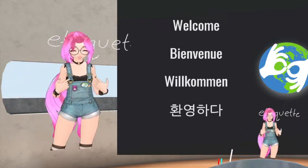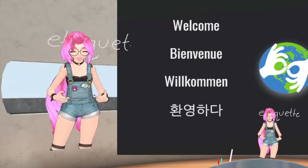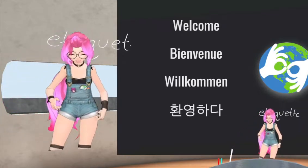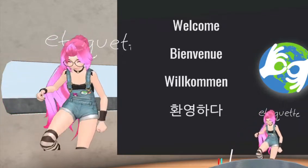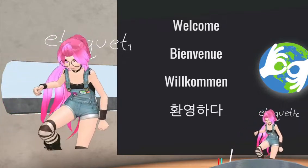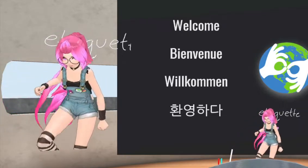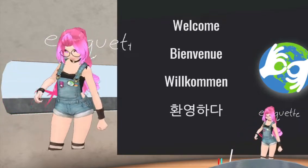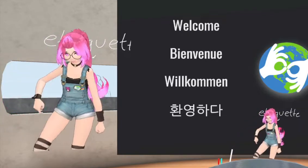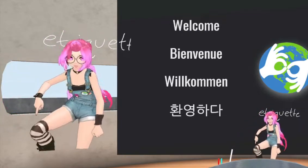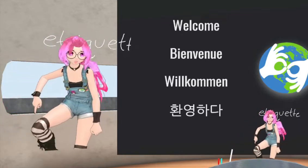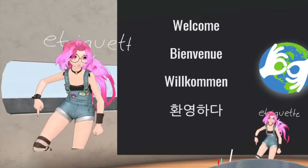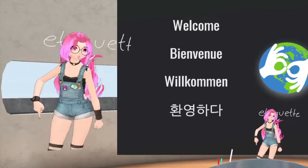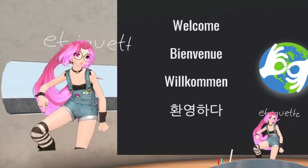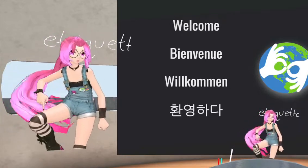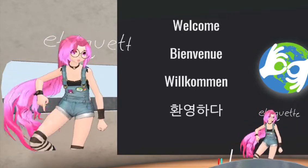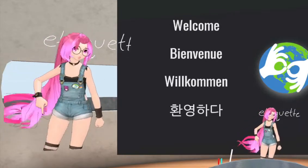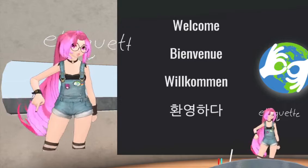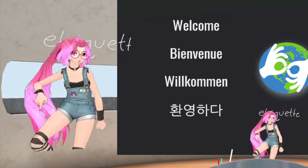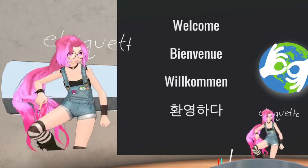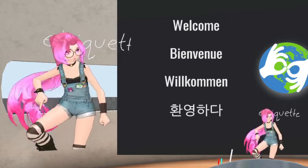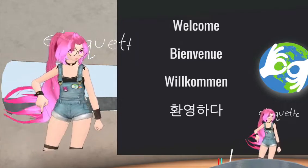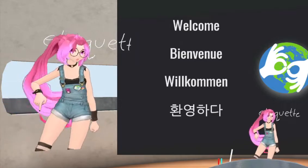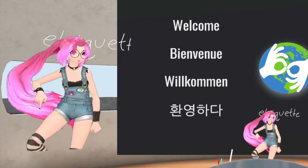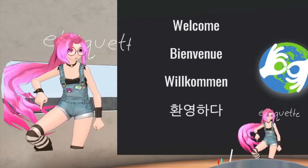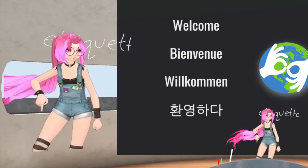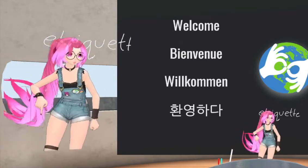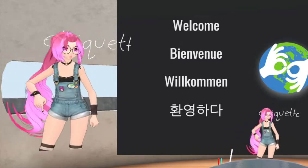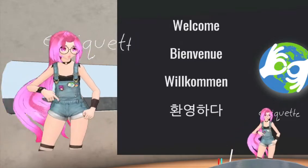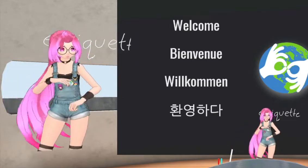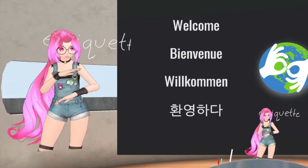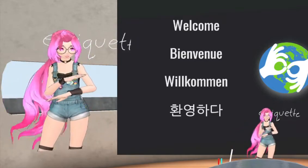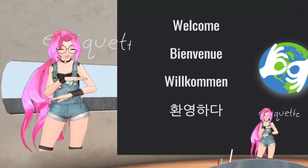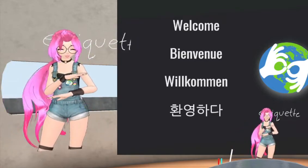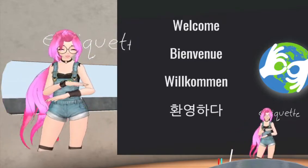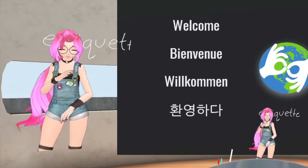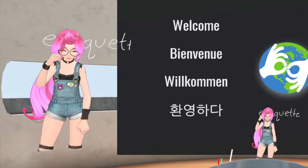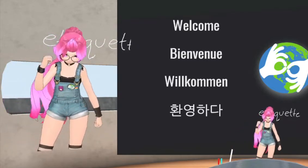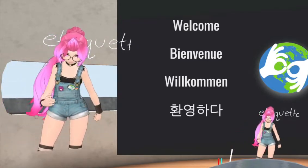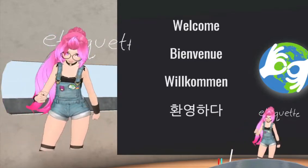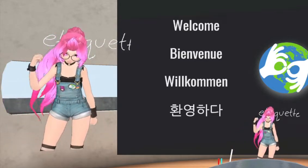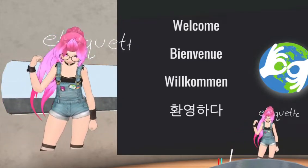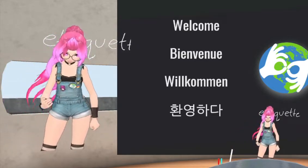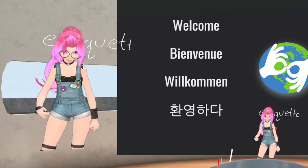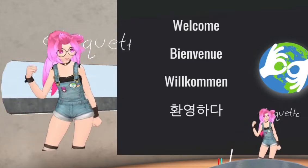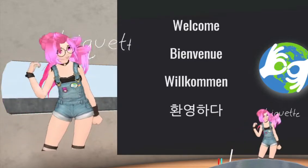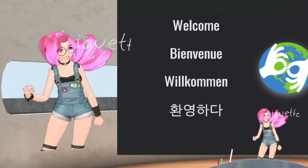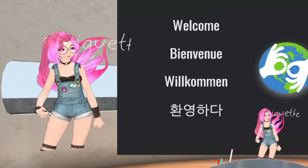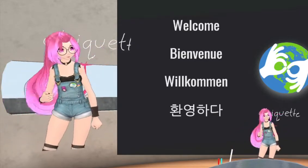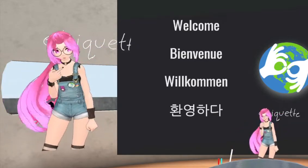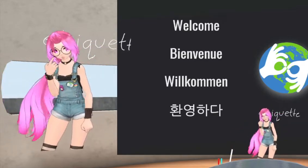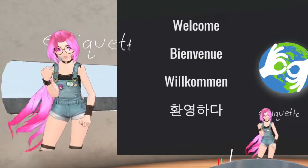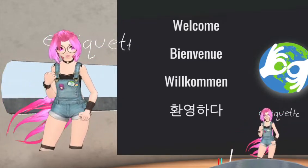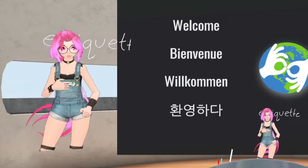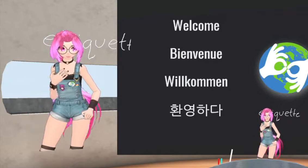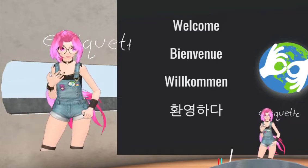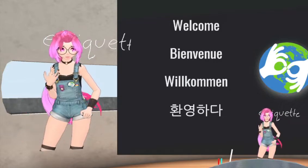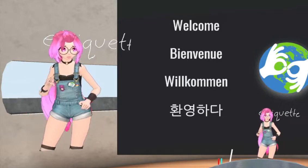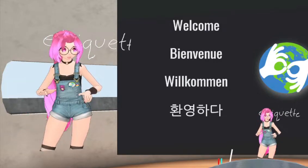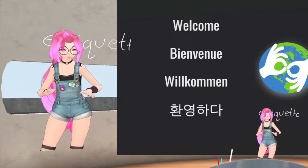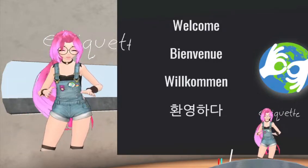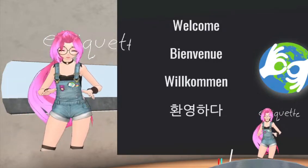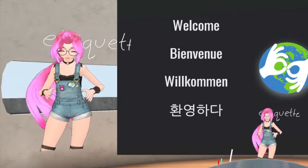etiquette. Sorry. I can search it up. No, that's it. Give me a second. It's fine. Basically, the word that means like